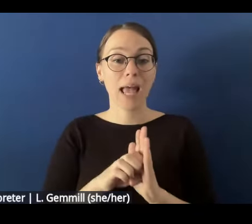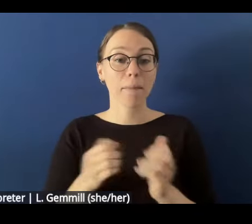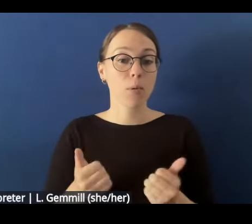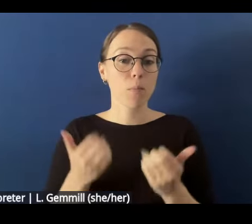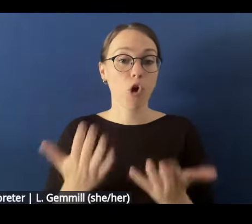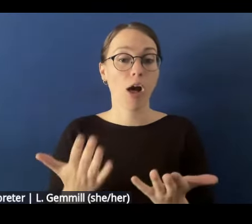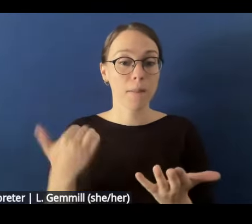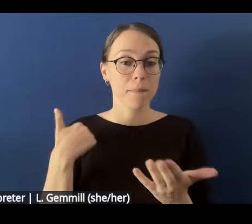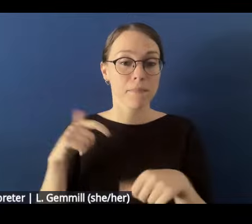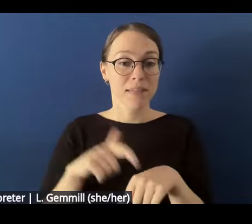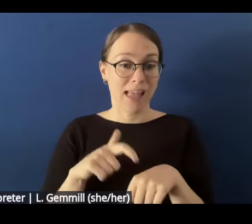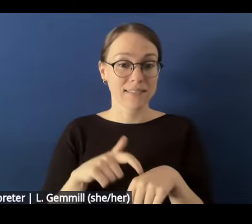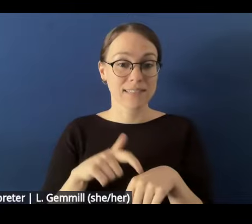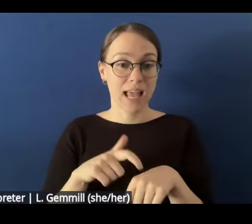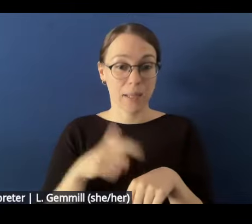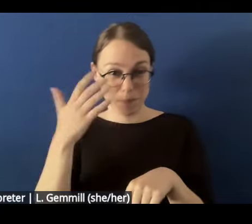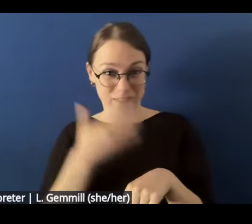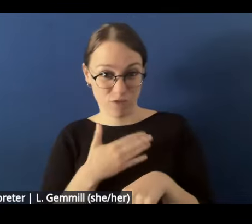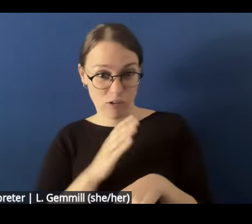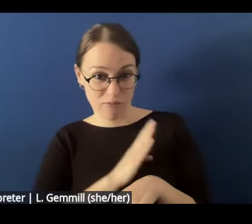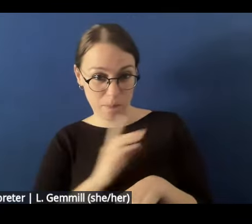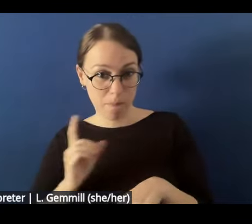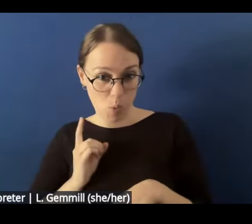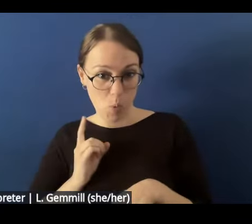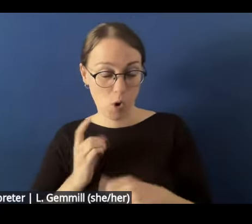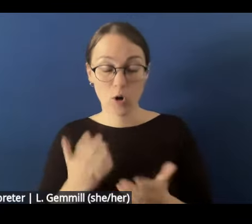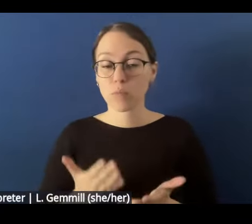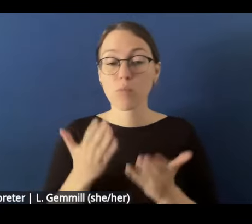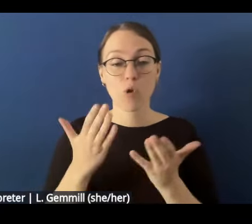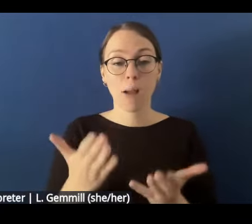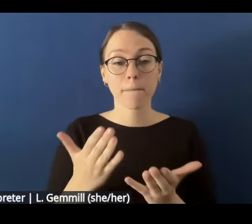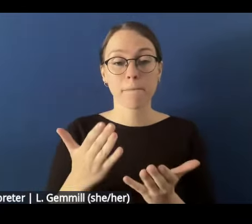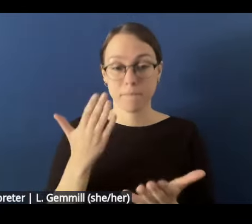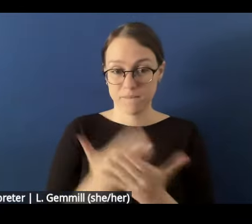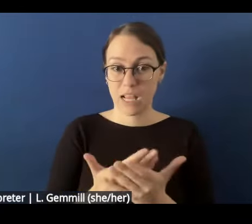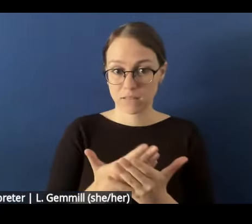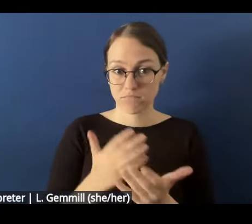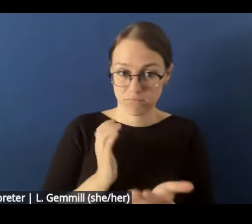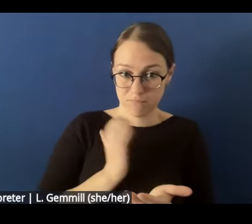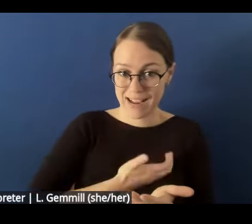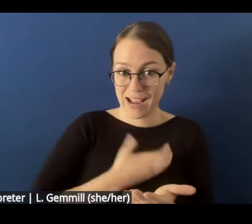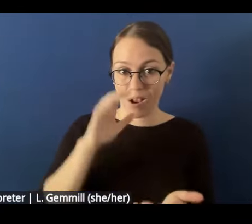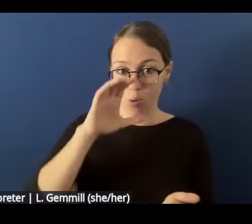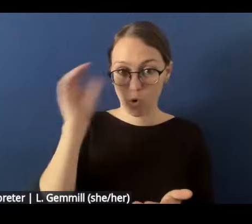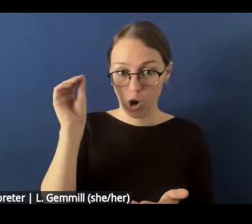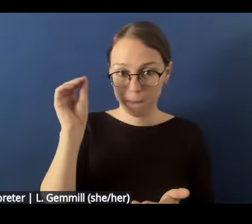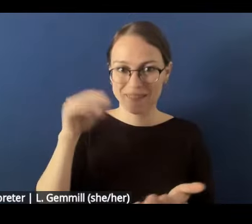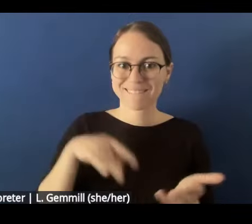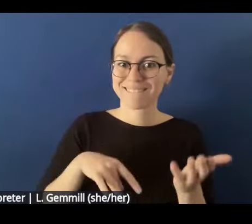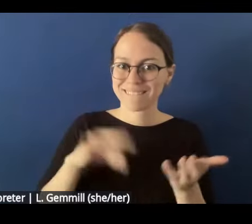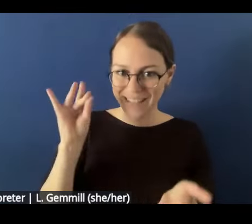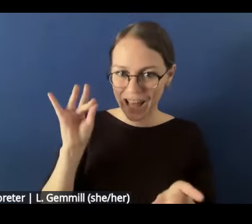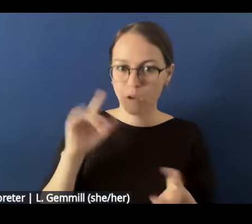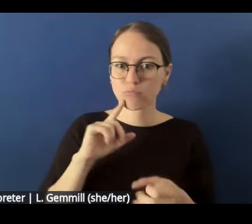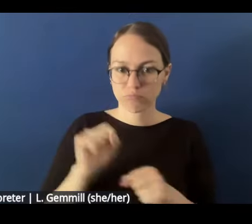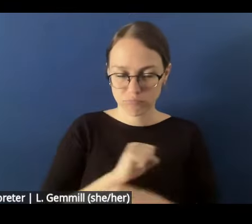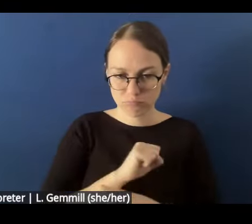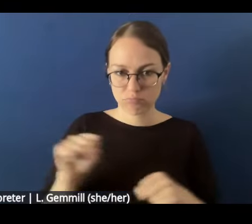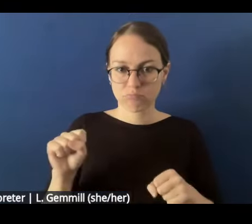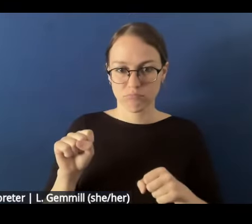this board was that our company found a couple first turn in. We didn't turn in